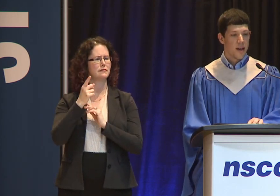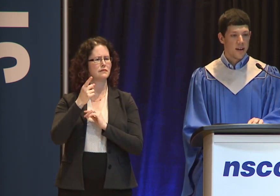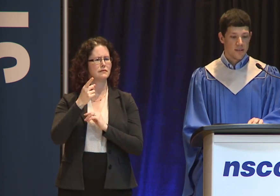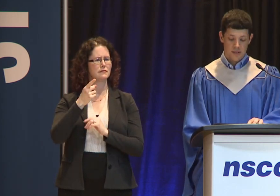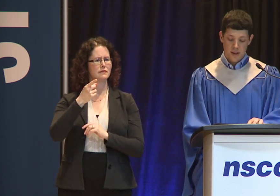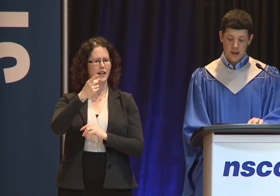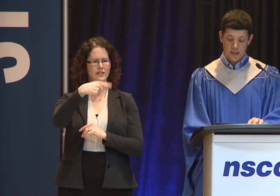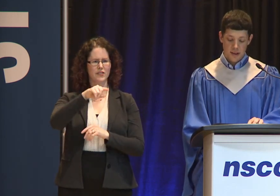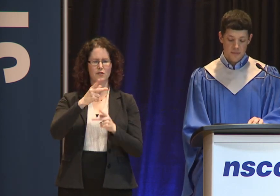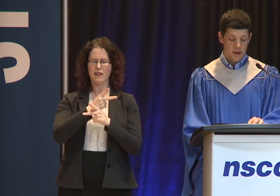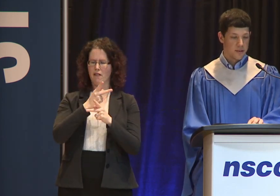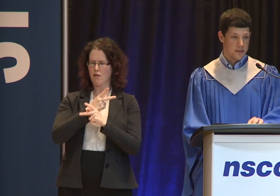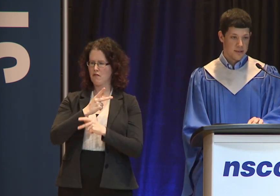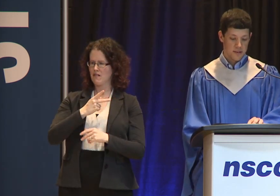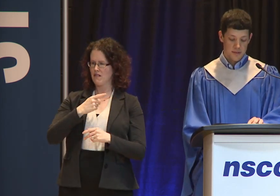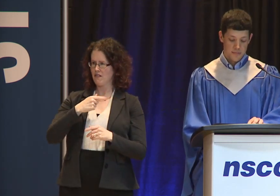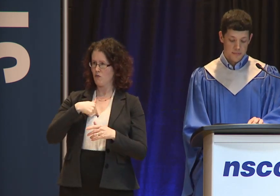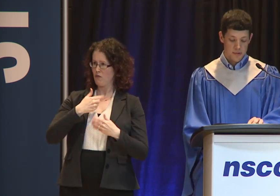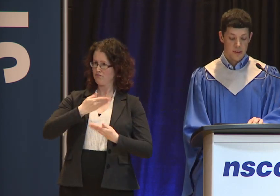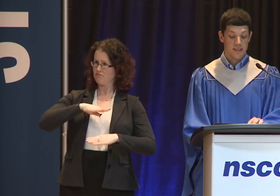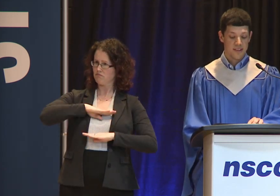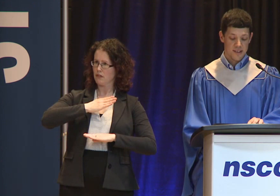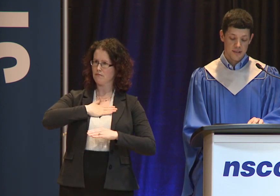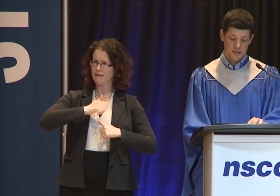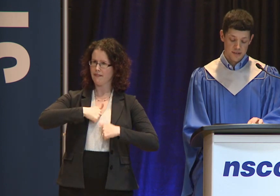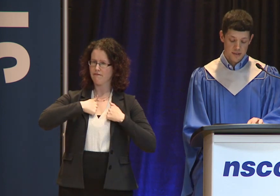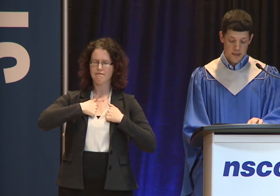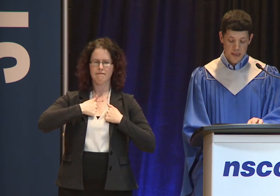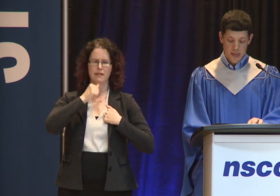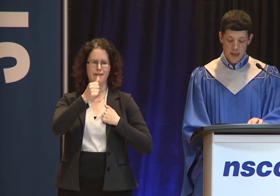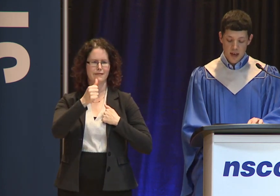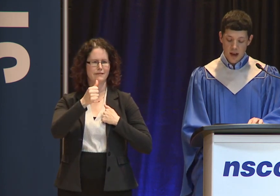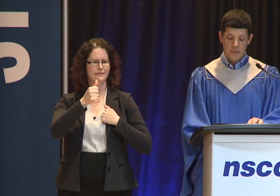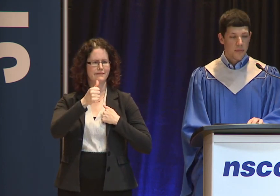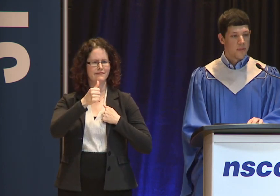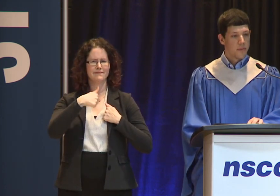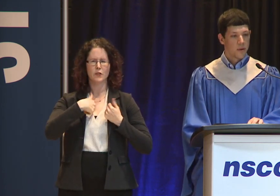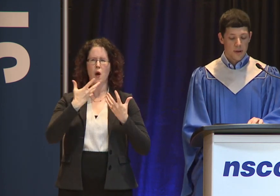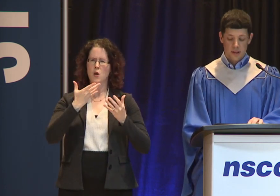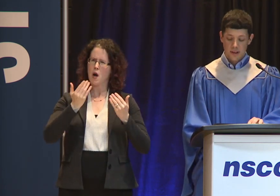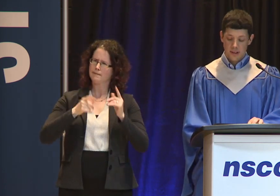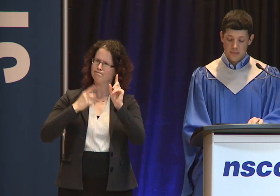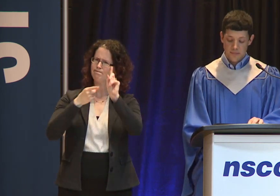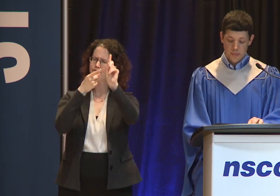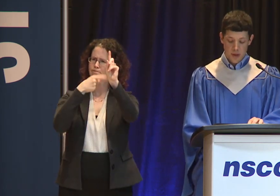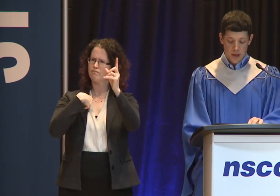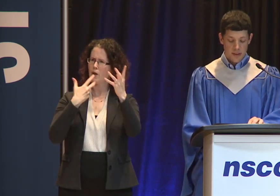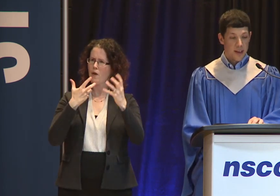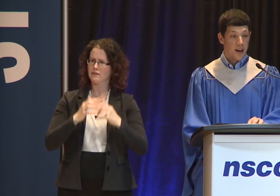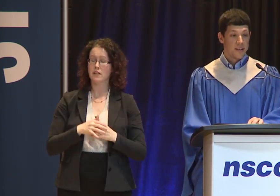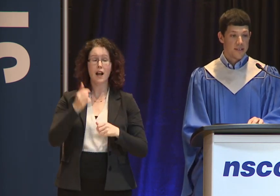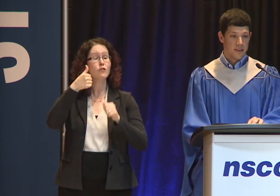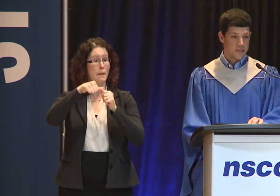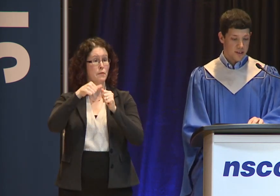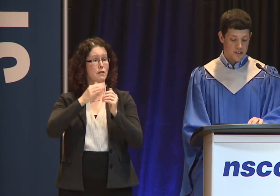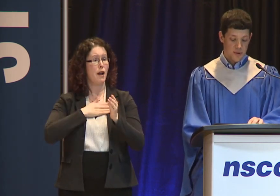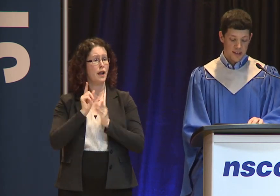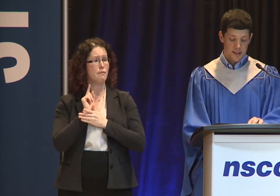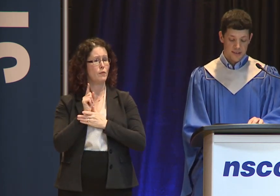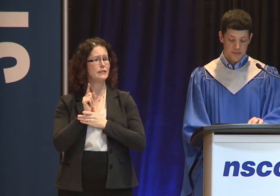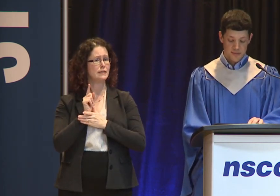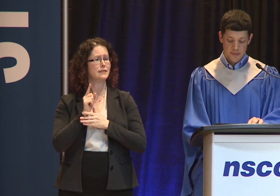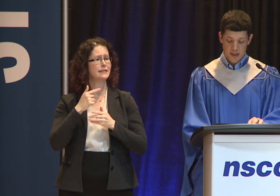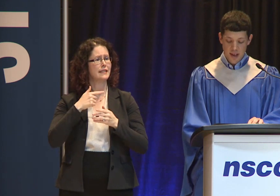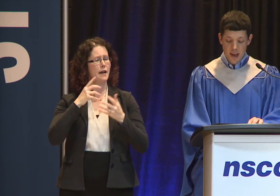where they are is not their final destination. I remember the moment quite clearly, the day I decided to change